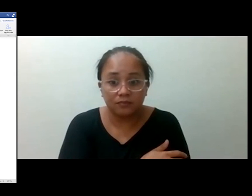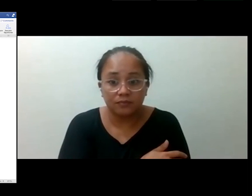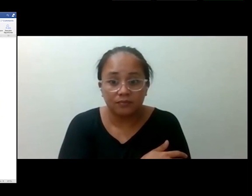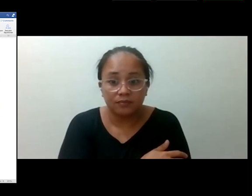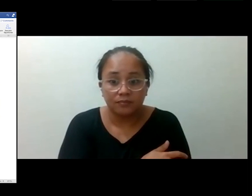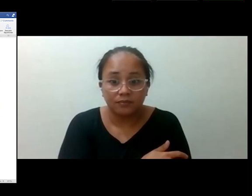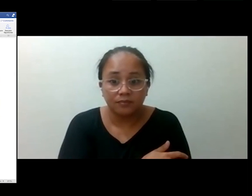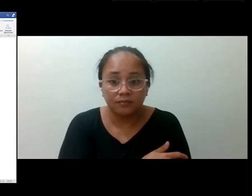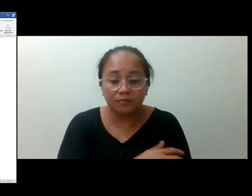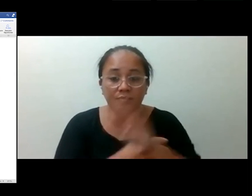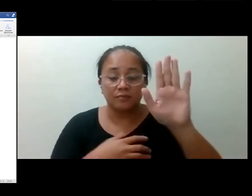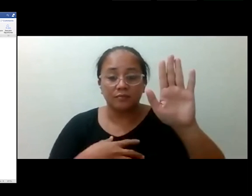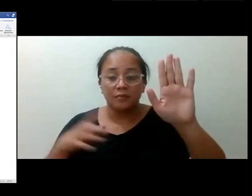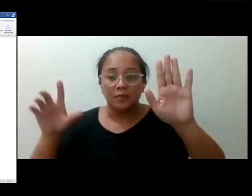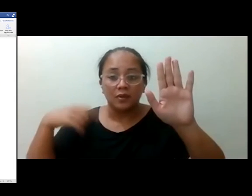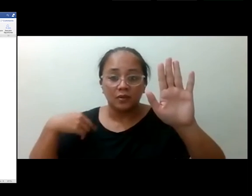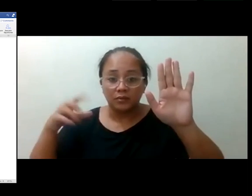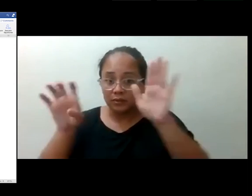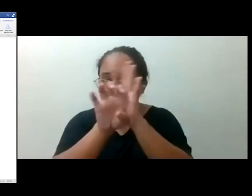Okay, so for example 7,